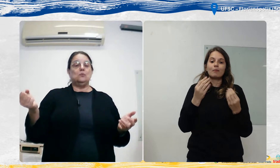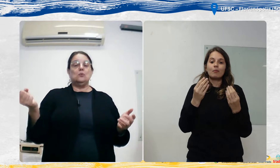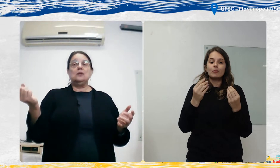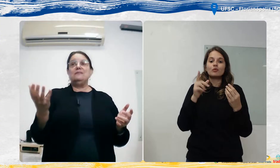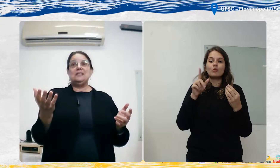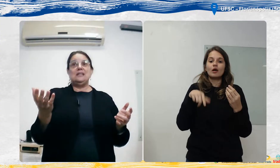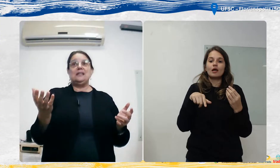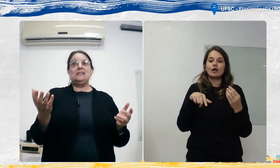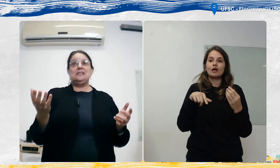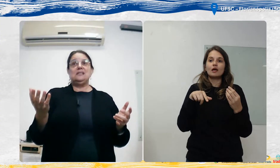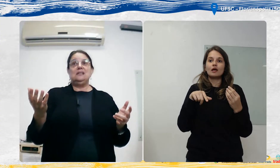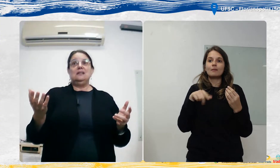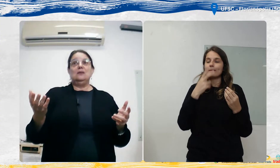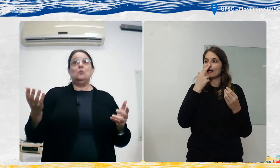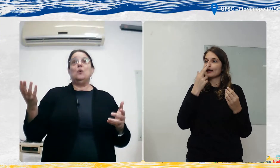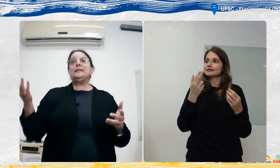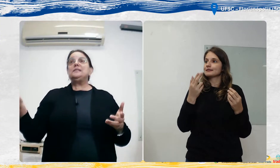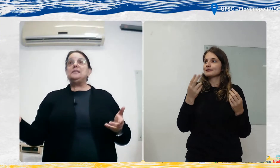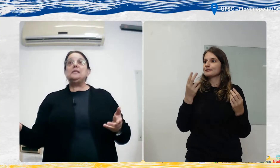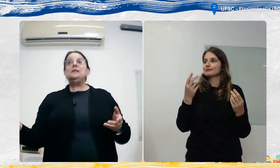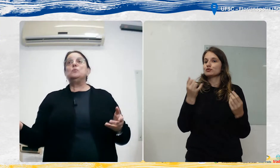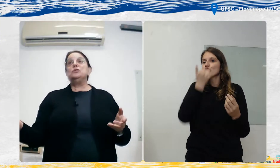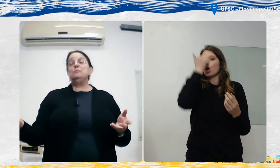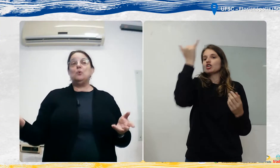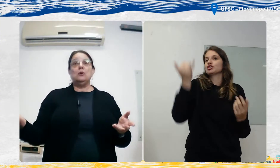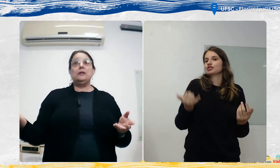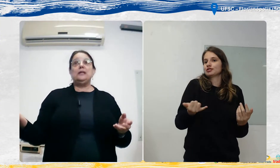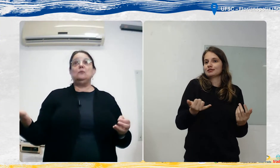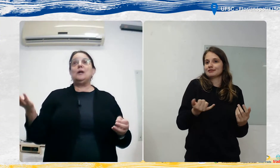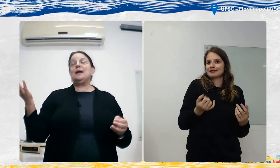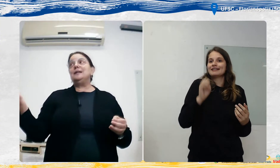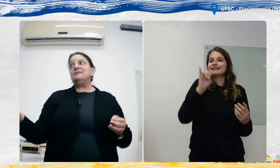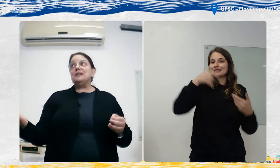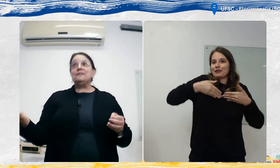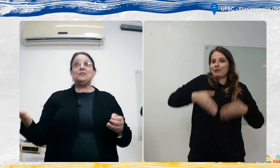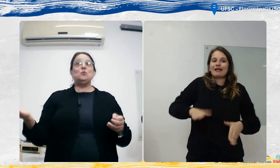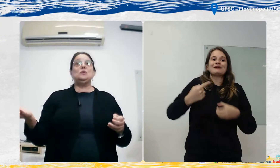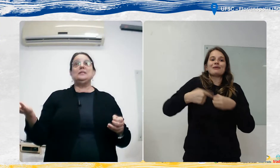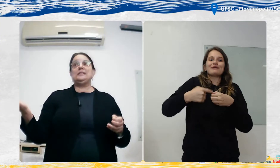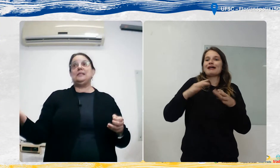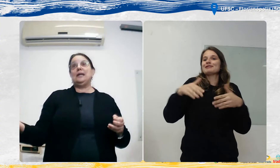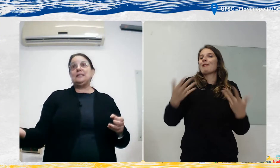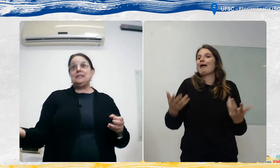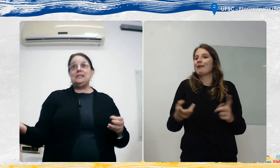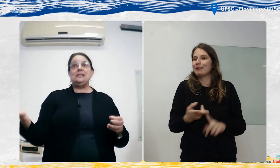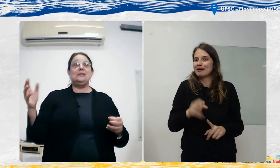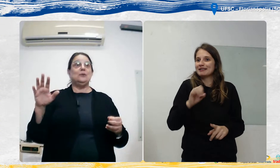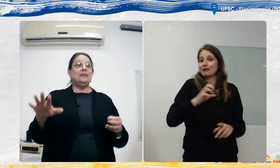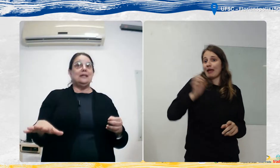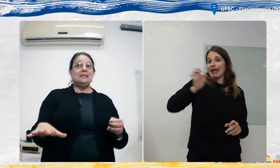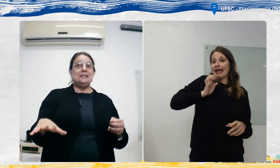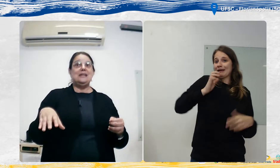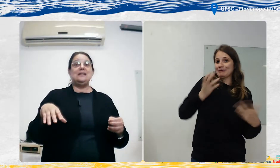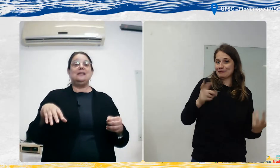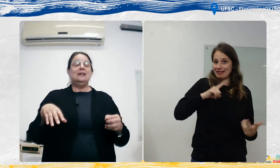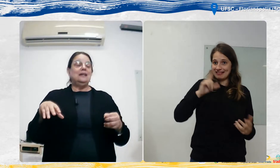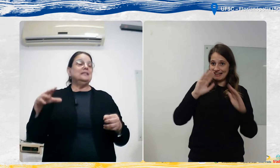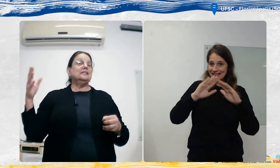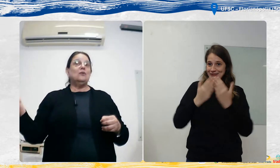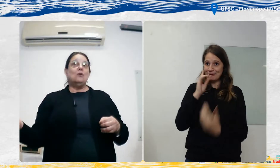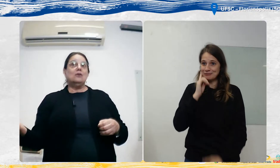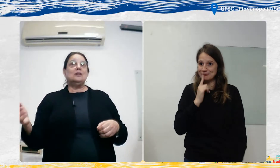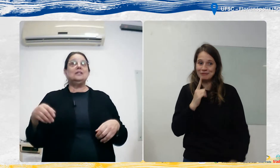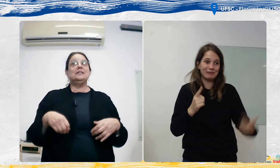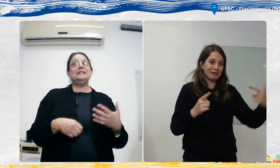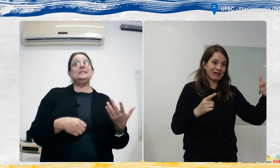is a roll of the dice. What city were you born in? What kind of deaf school is in that city or in that state? Is